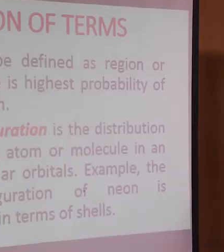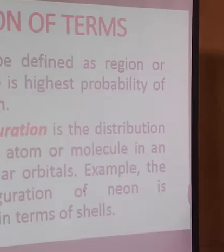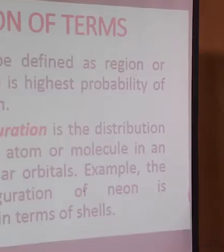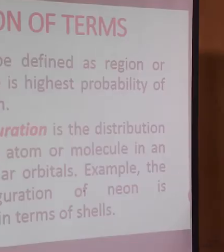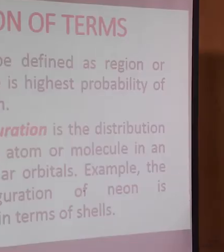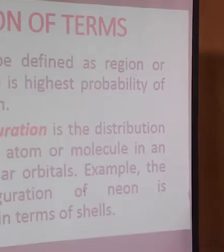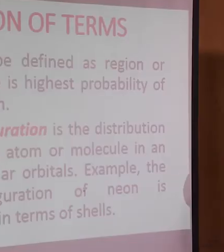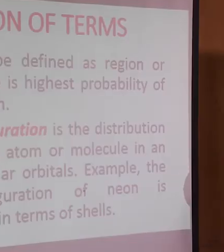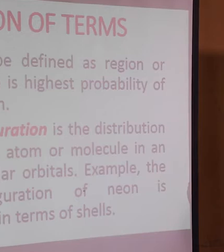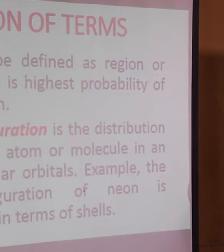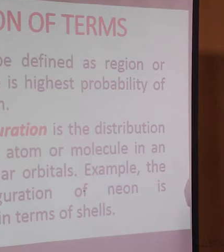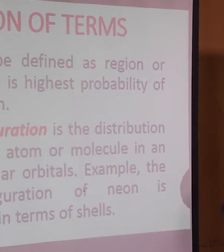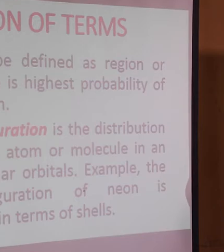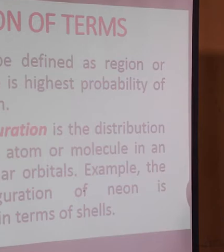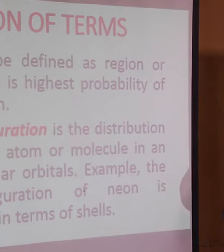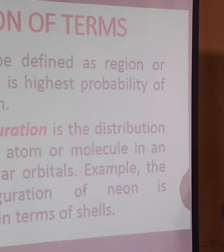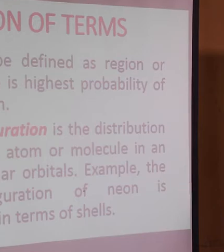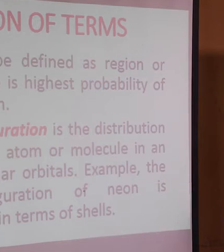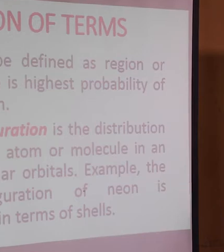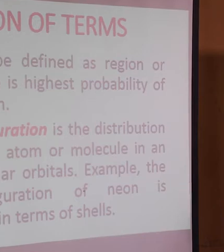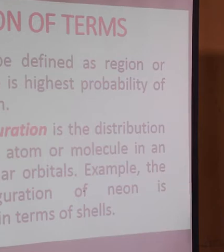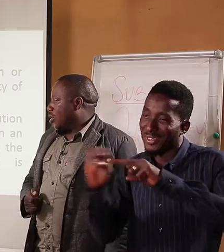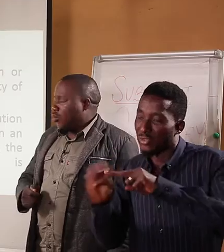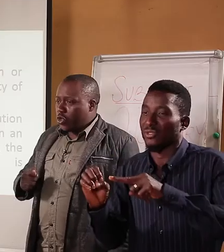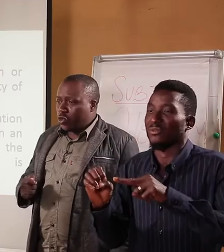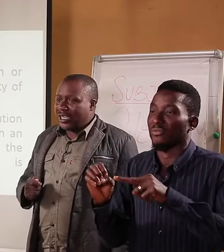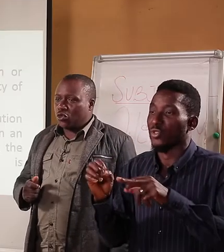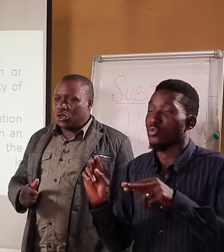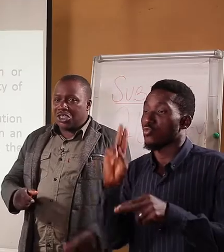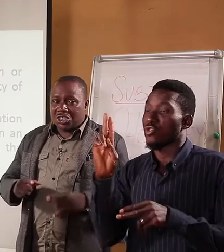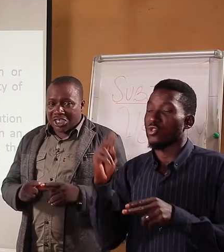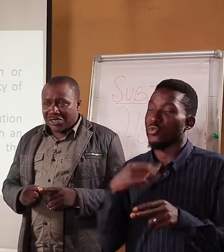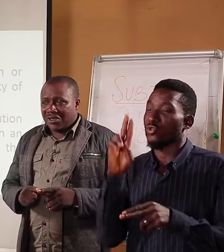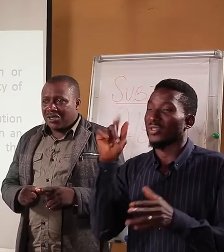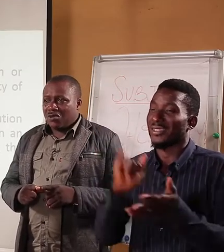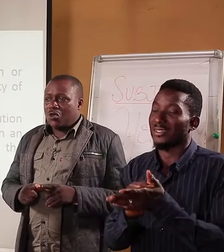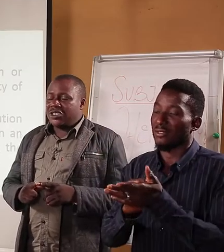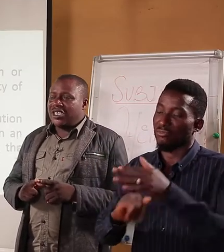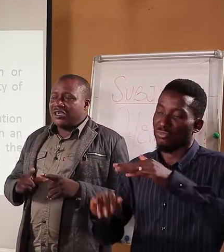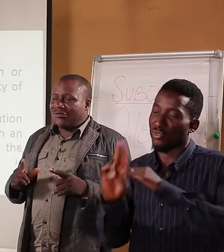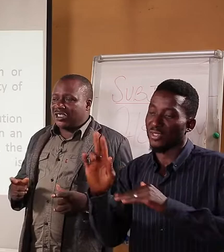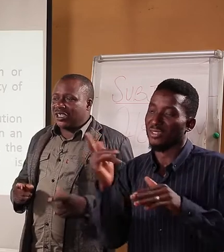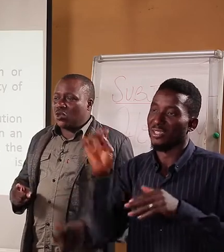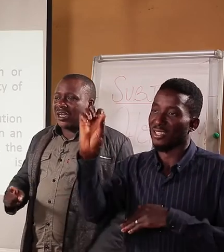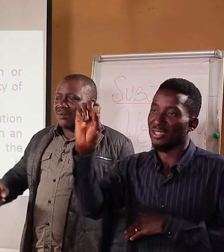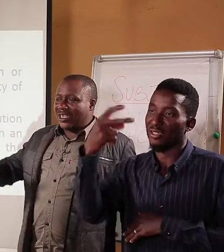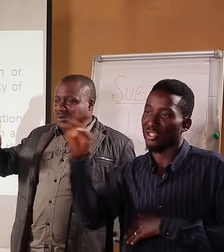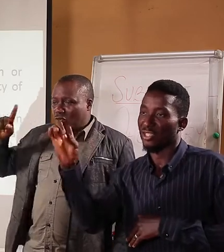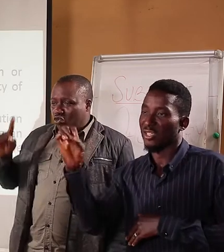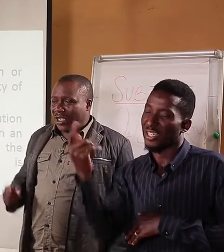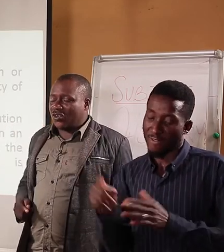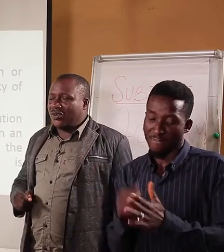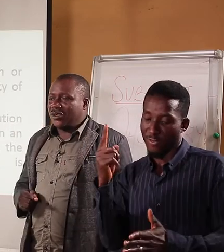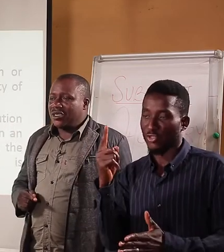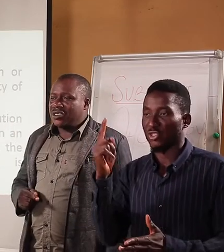or distributed in an atom of an element or molecule. We use that using the shell. When we say the first shell will carry a maximum